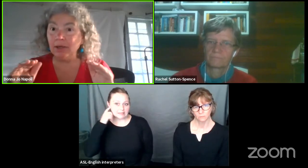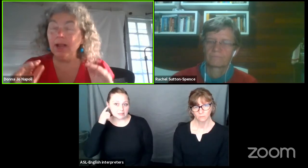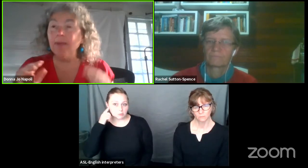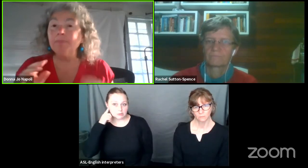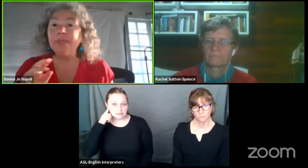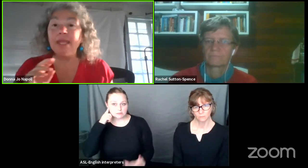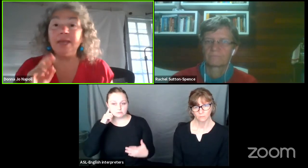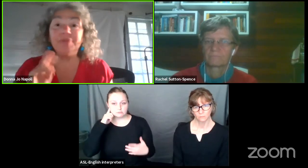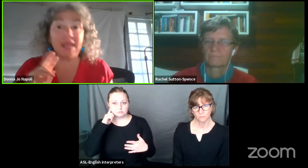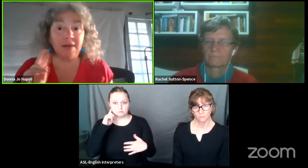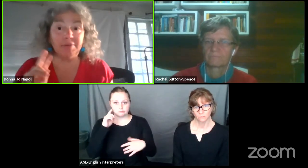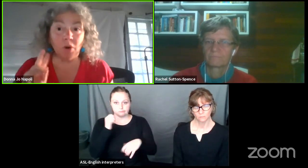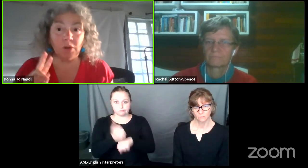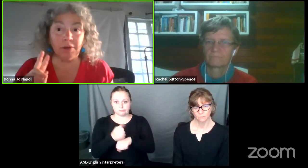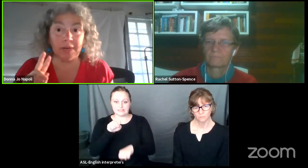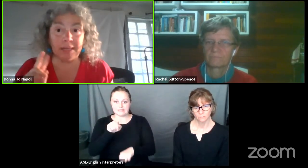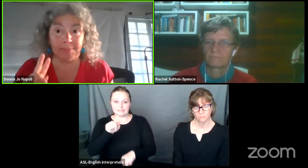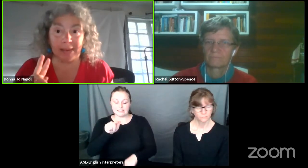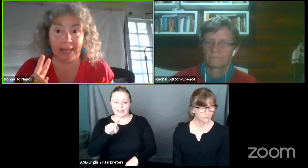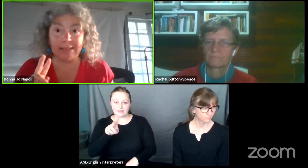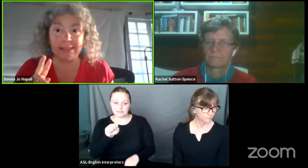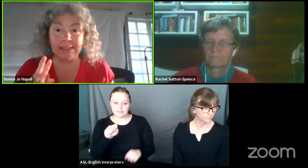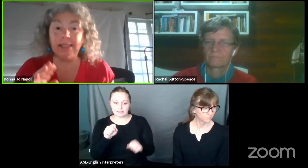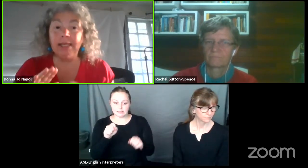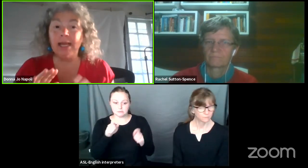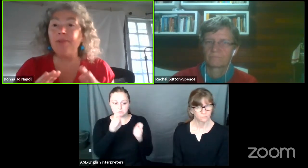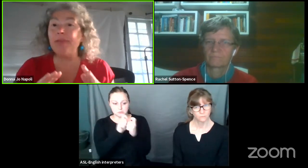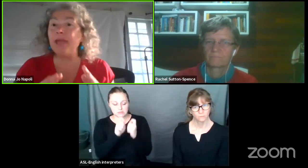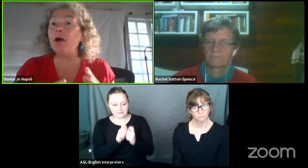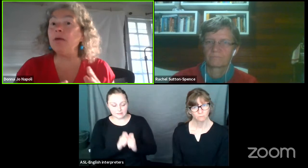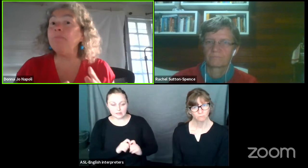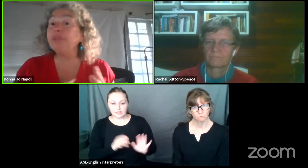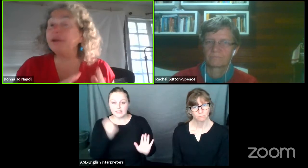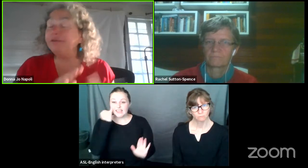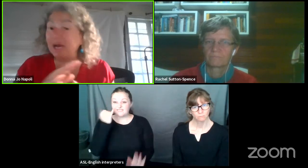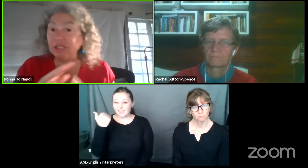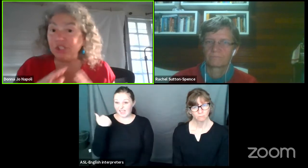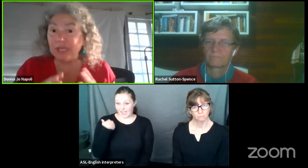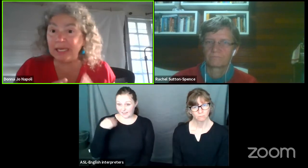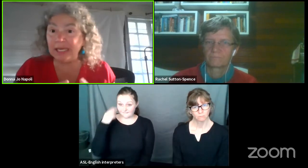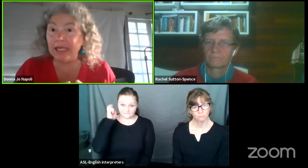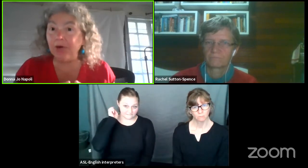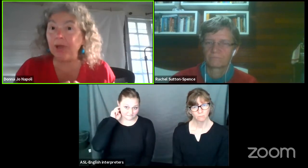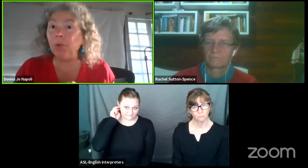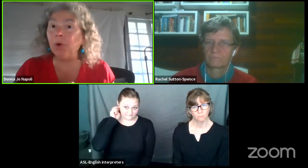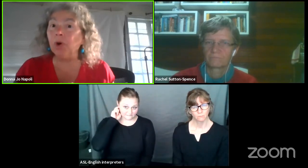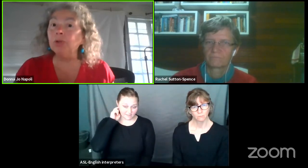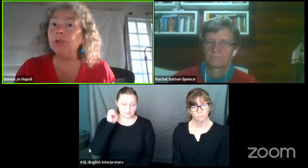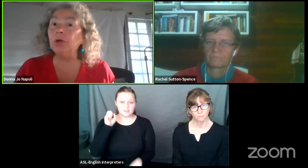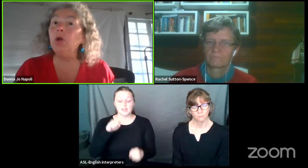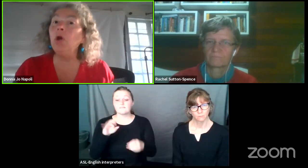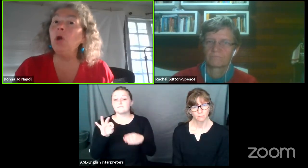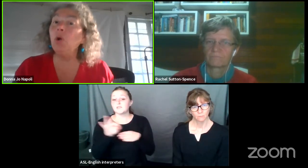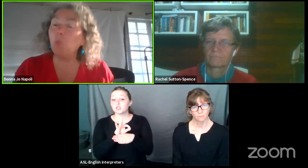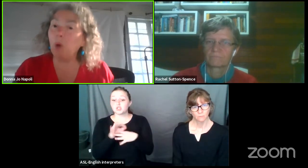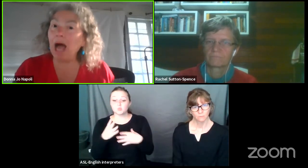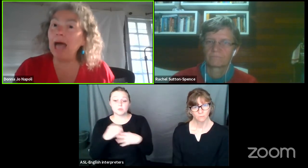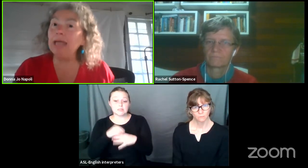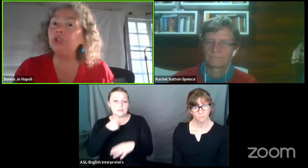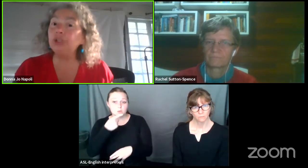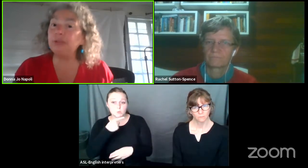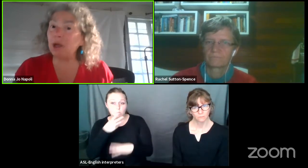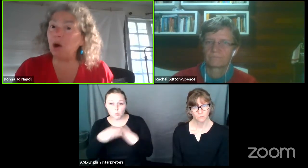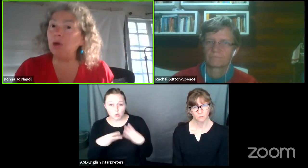status, if they have a cochlear implant and they are functioning in a hearing world,